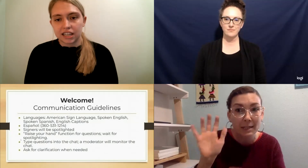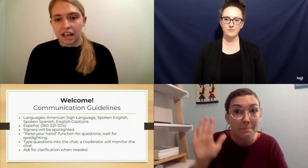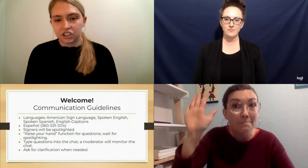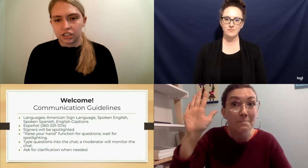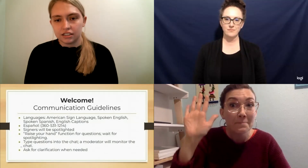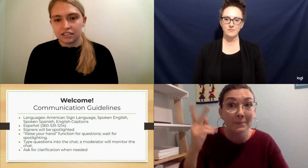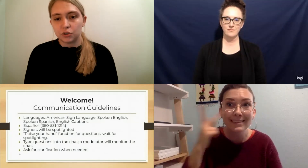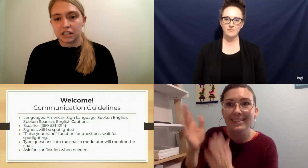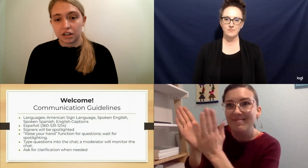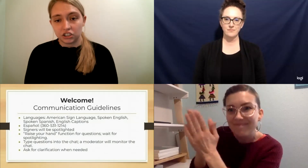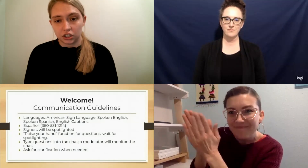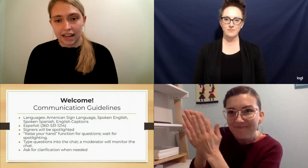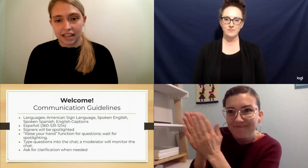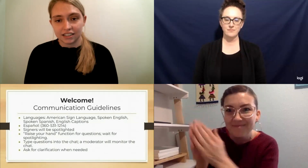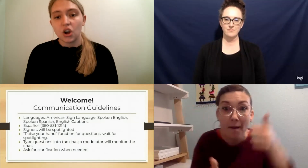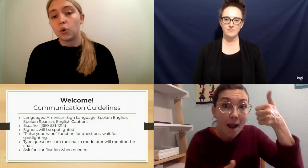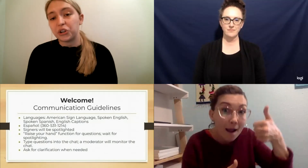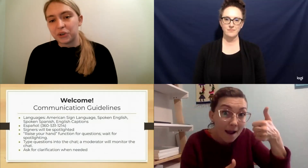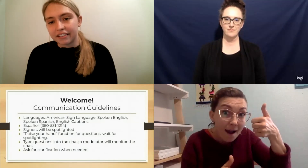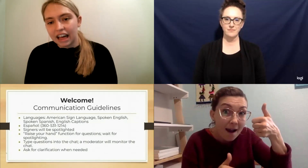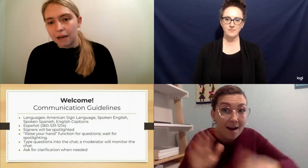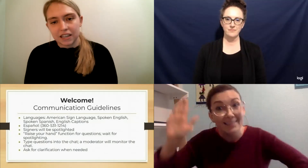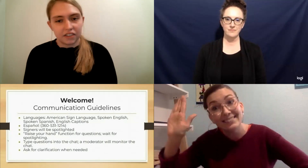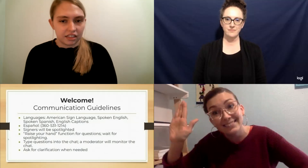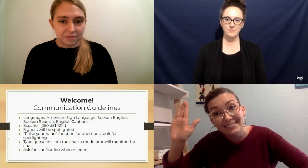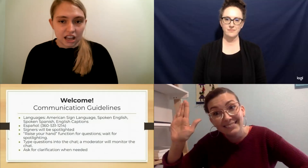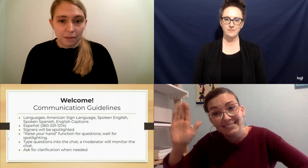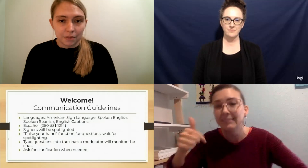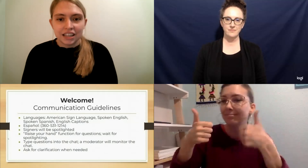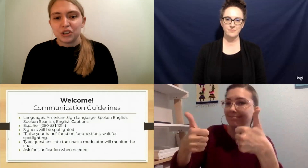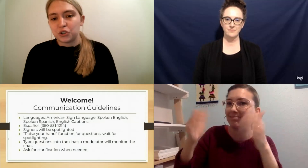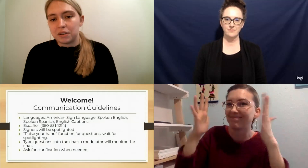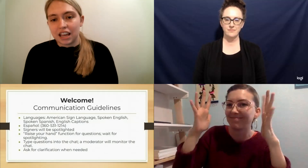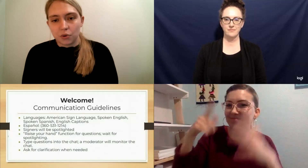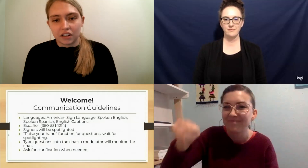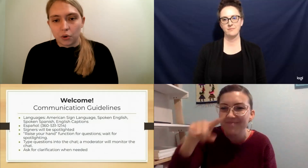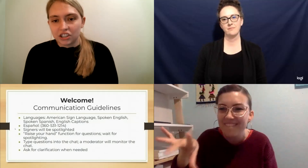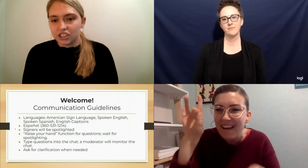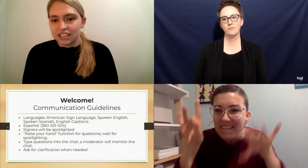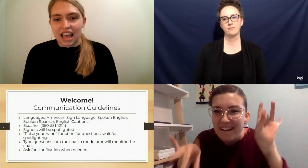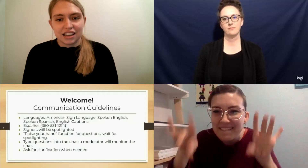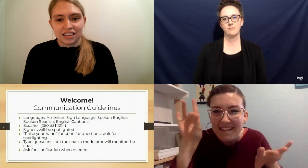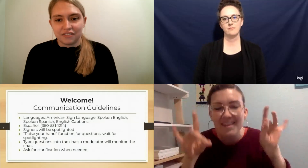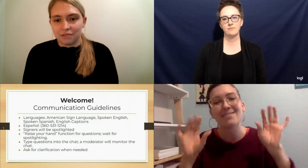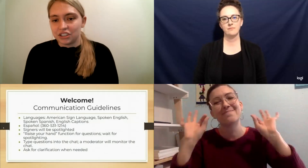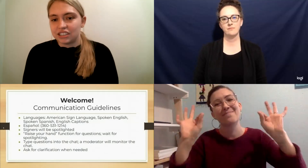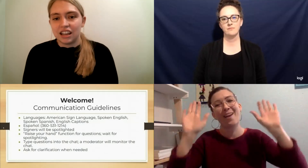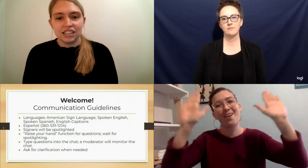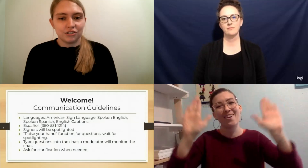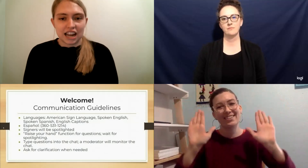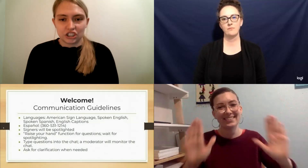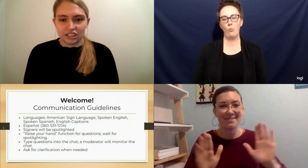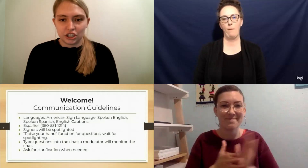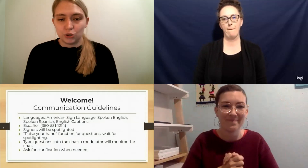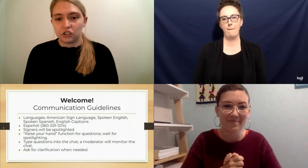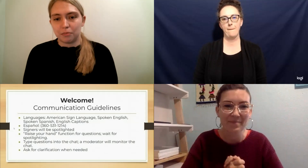click reactions, you can raise your hand or you can clap, give a thumbs up, show me that you have a question, any of them. There's tons